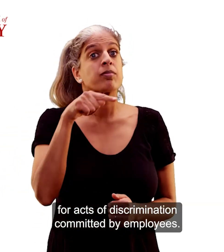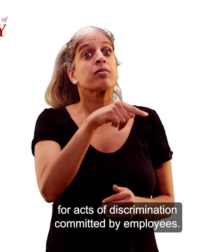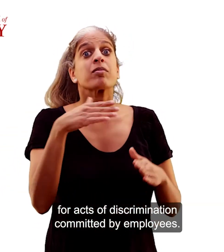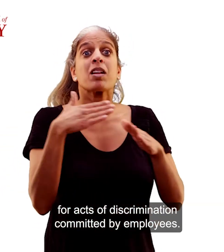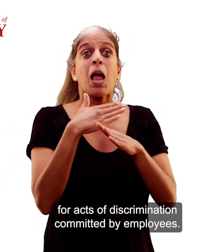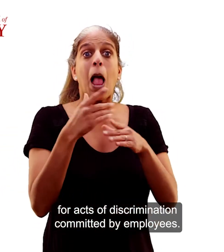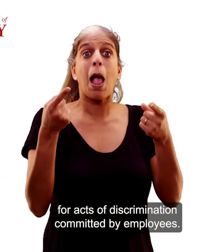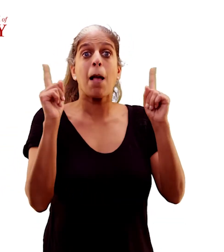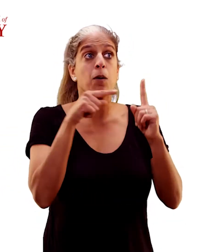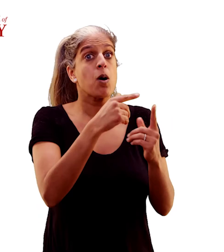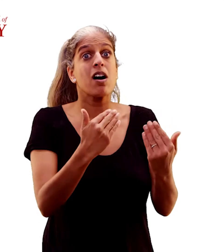by employees.